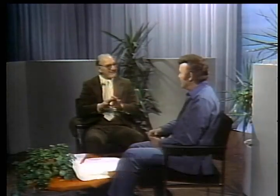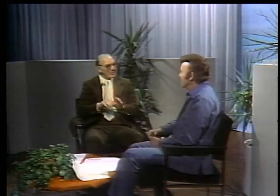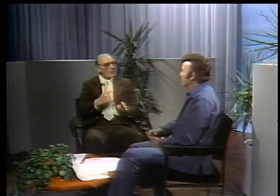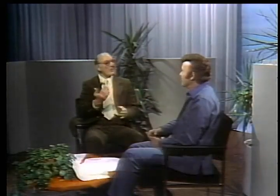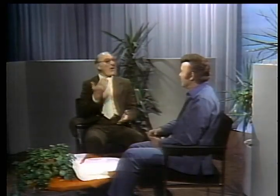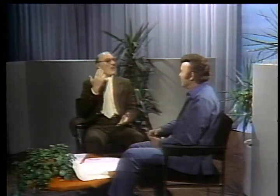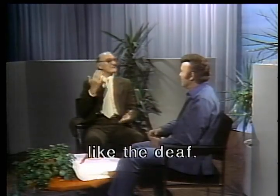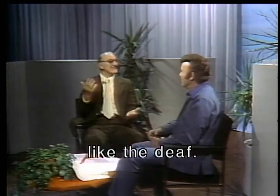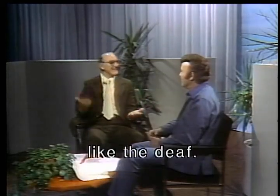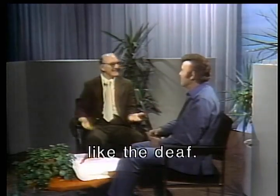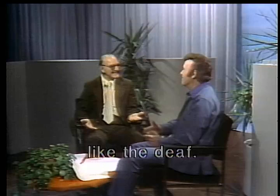Who knows?